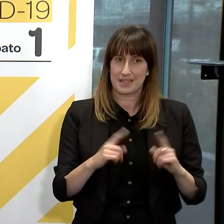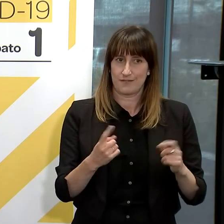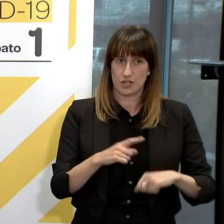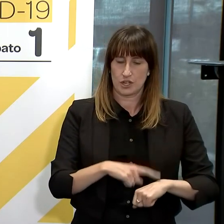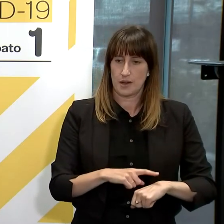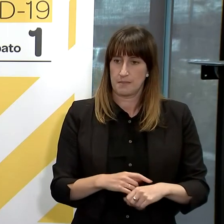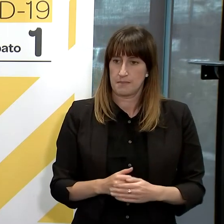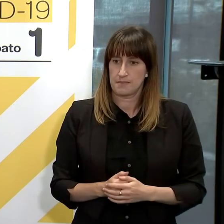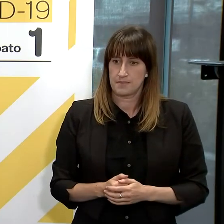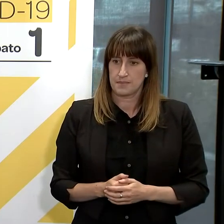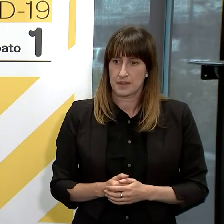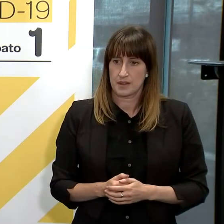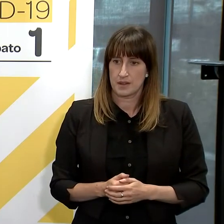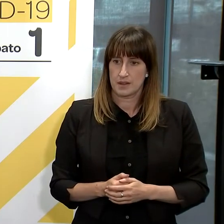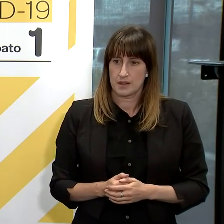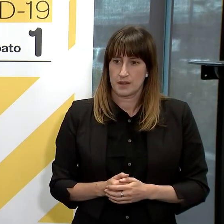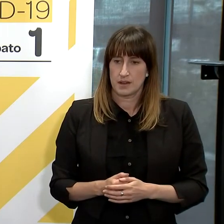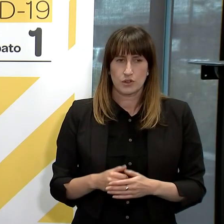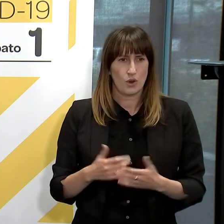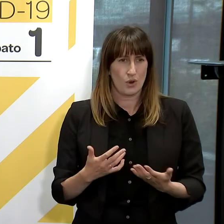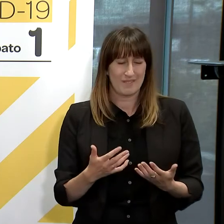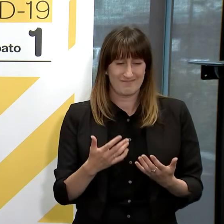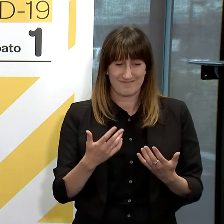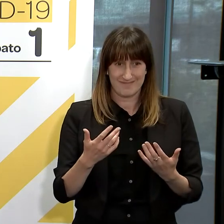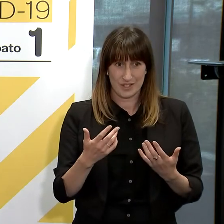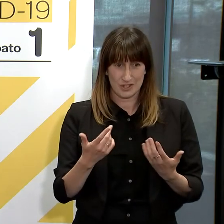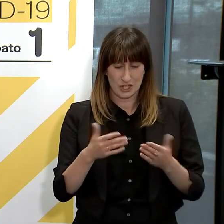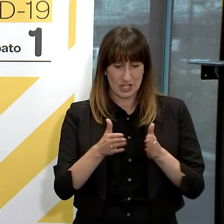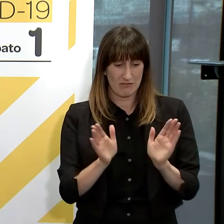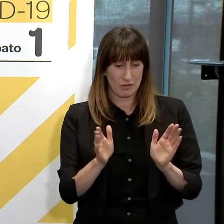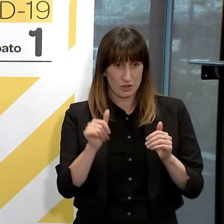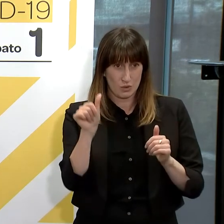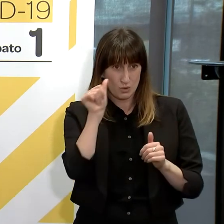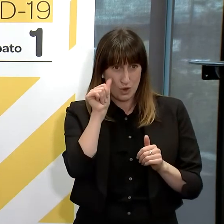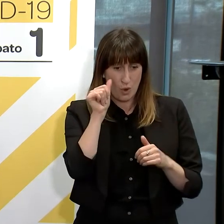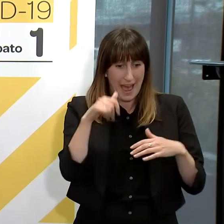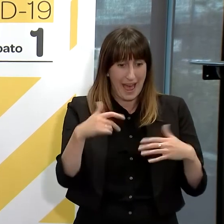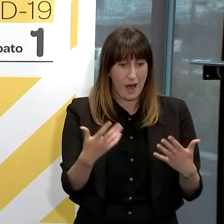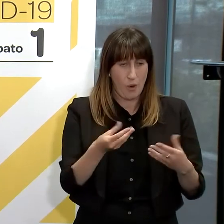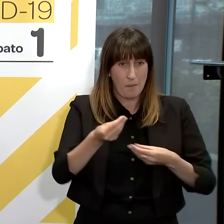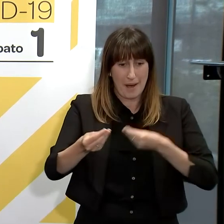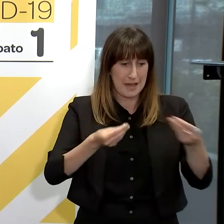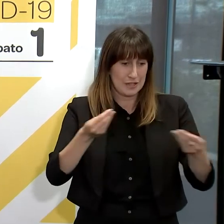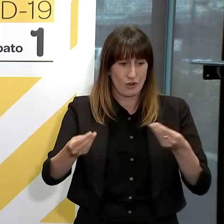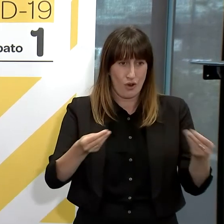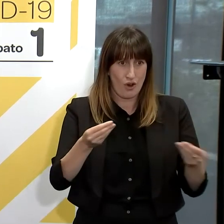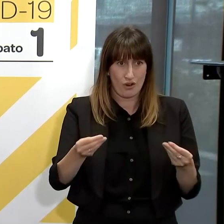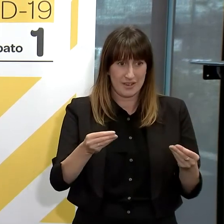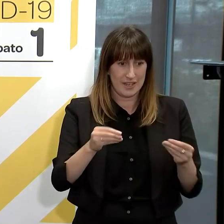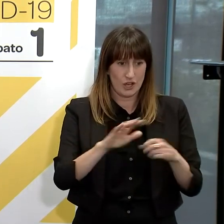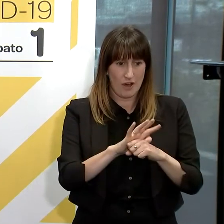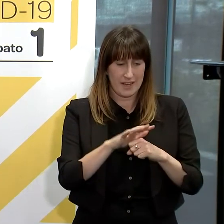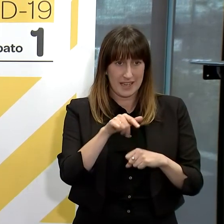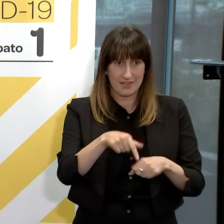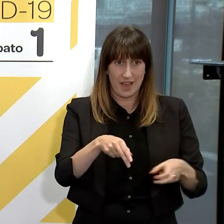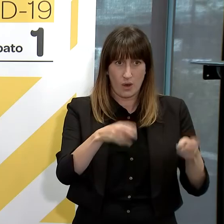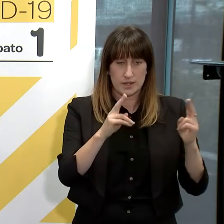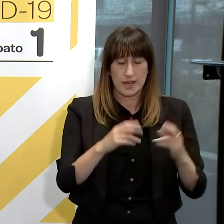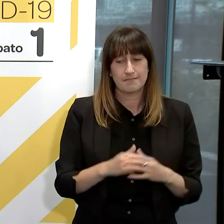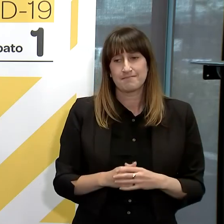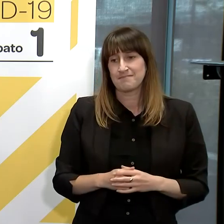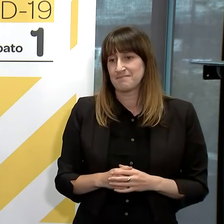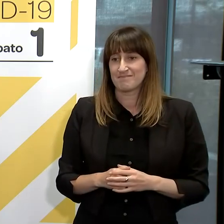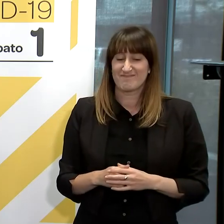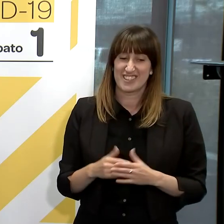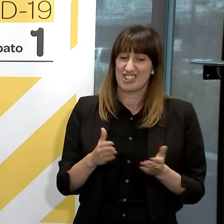might be occurring within the Pullman? In general, the transmission in the Pullman, we're still actively investigating that.